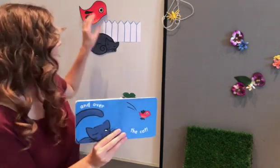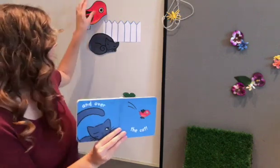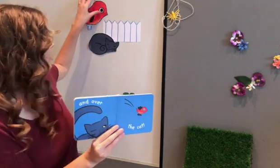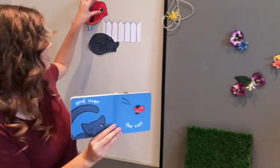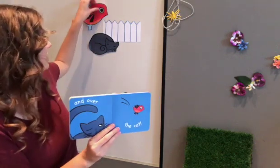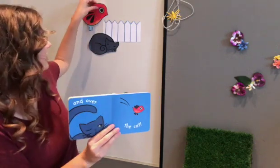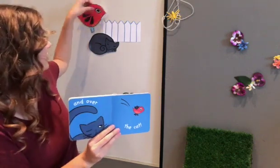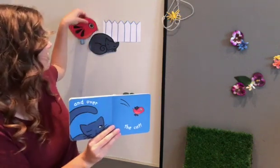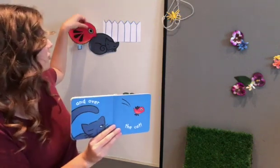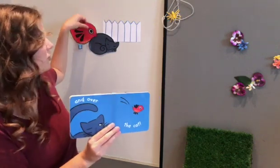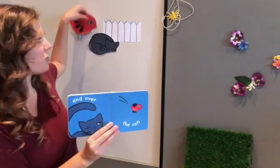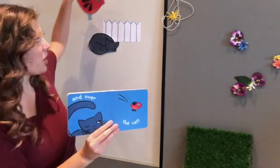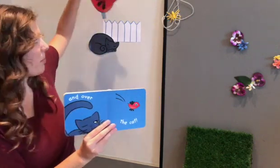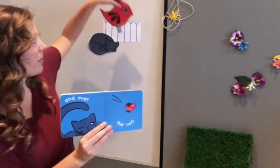And jump